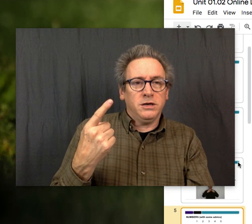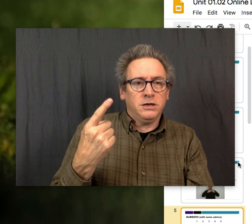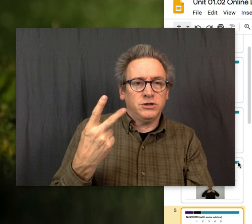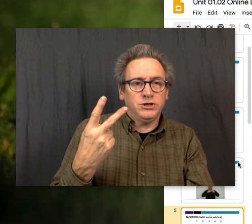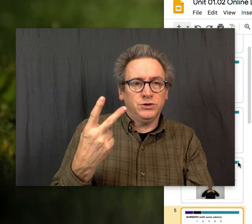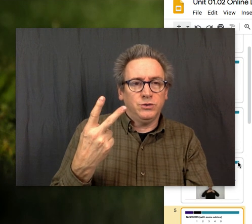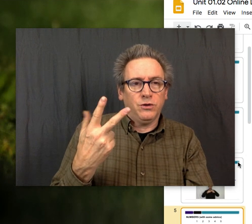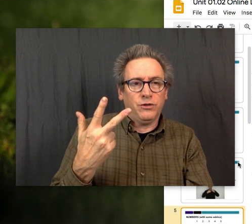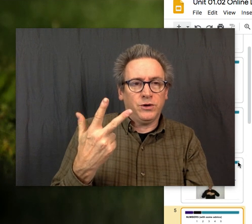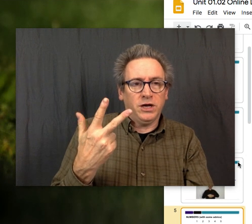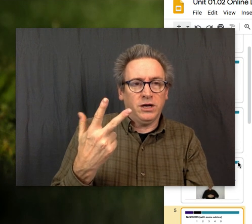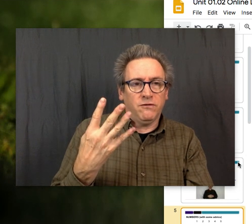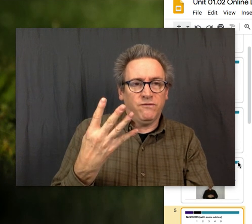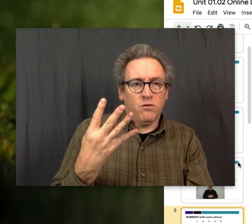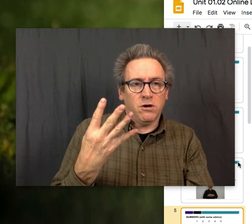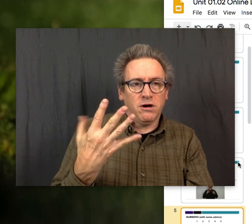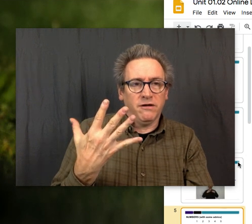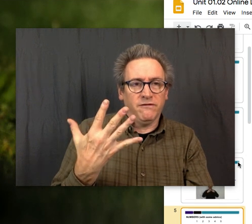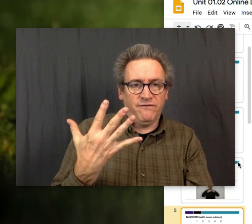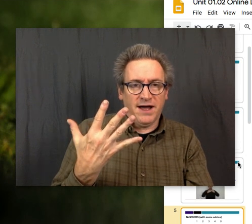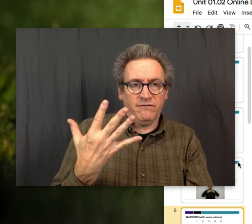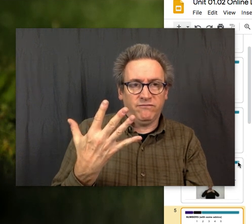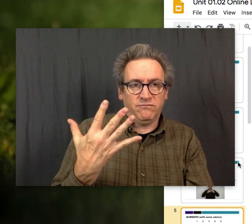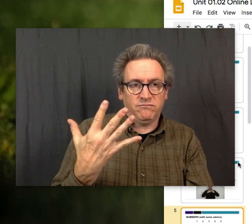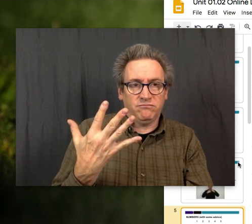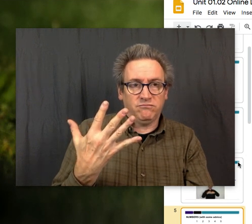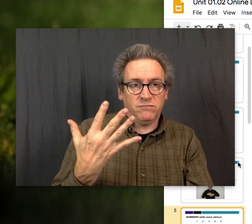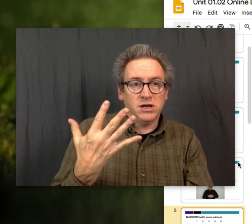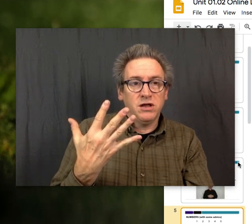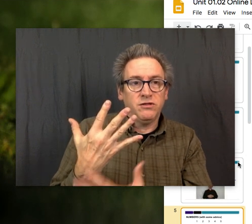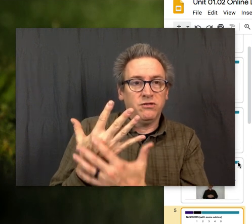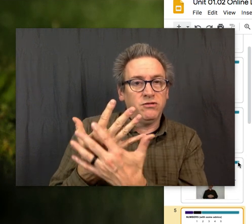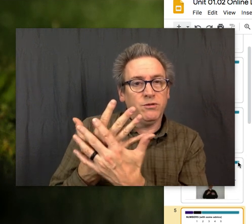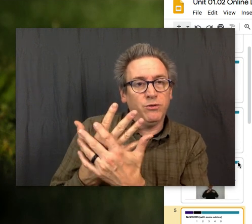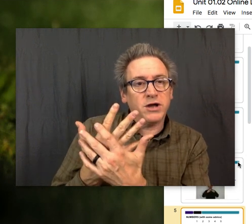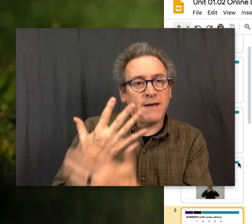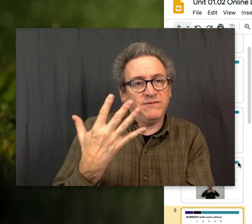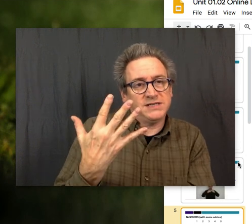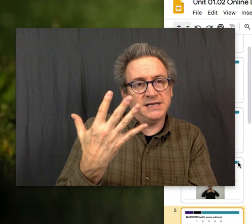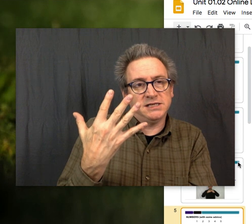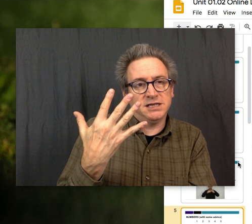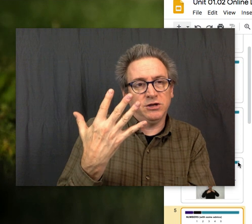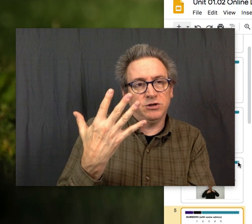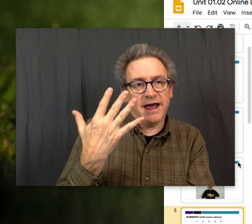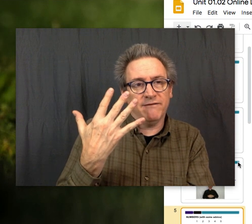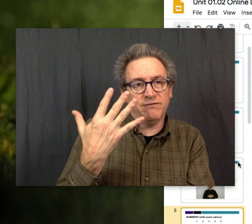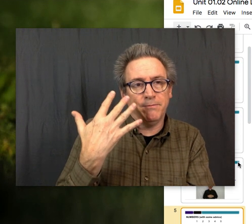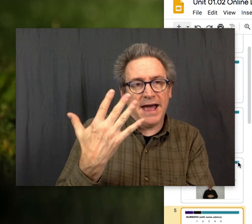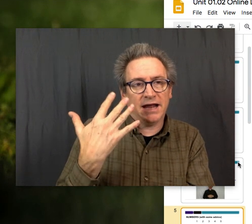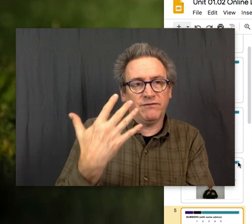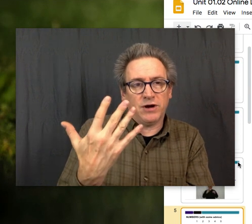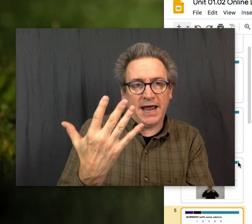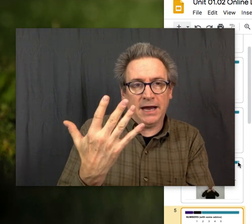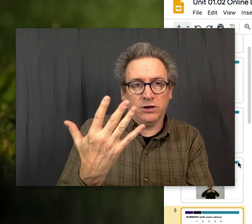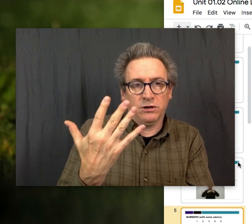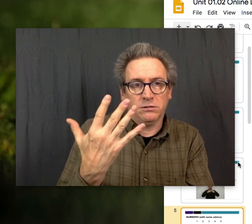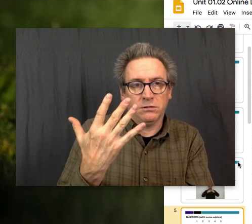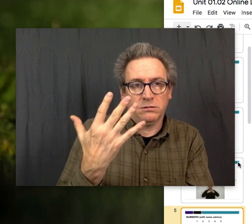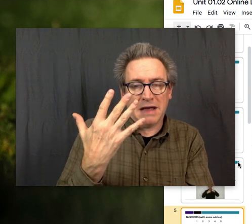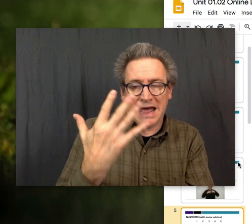1, 2, 3, 4, 5. The book emphasizes that you should have the back of your